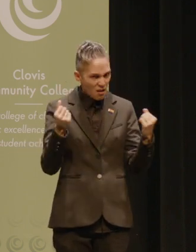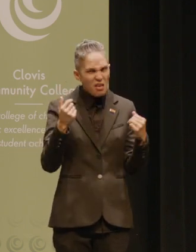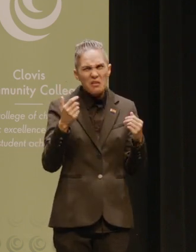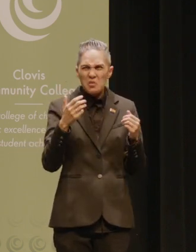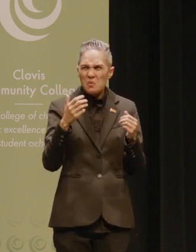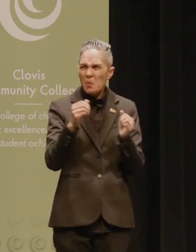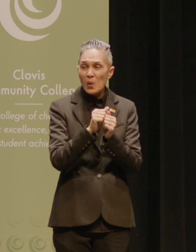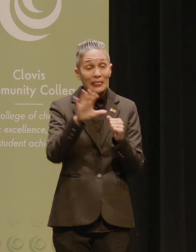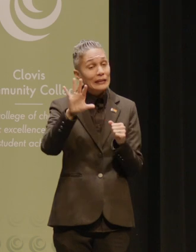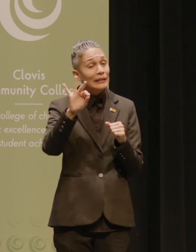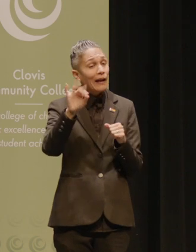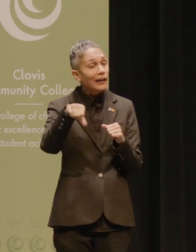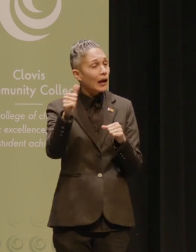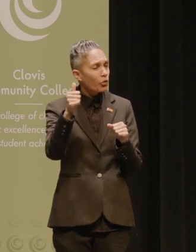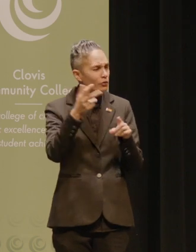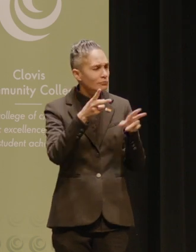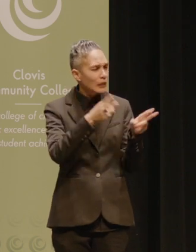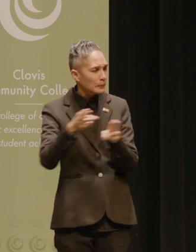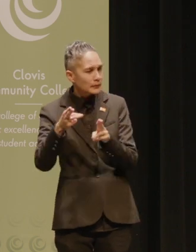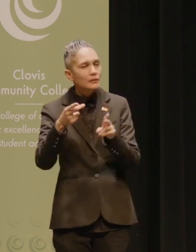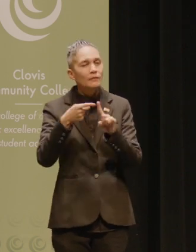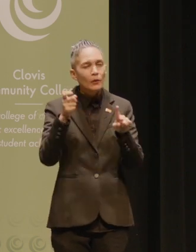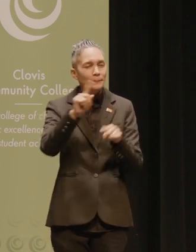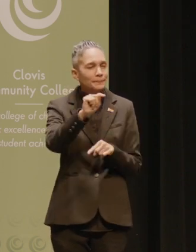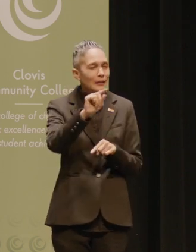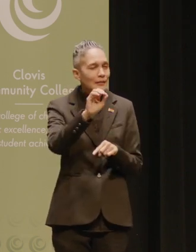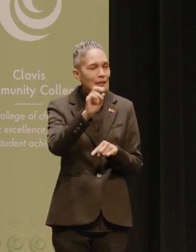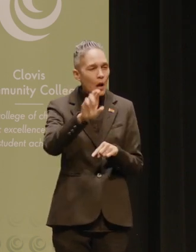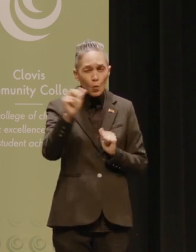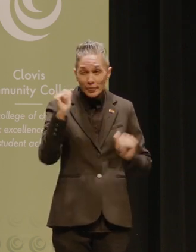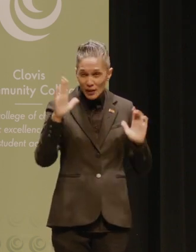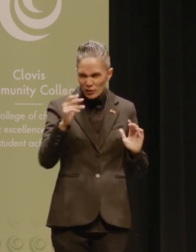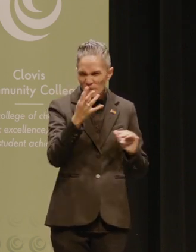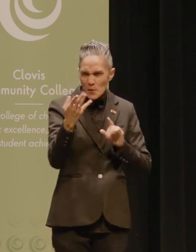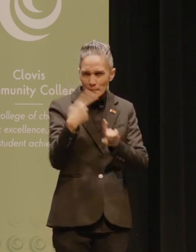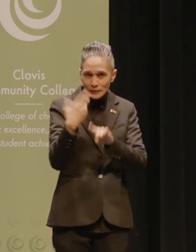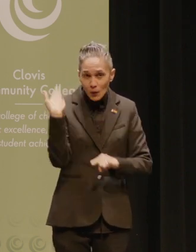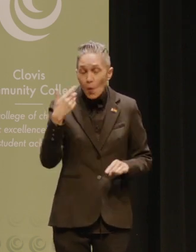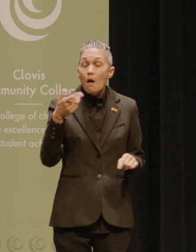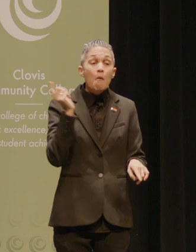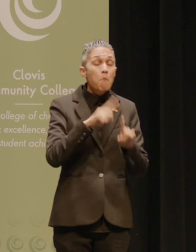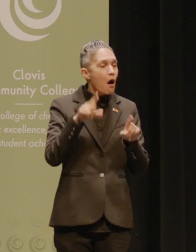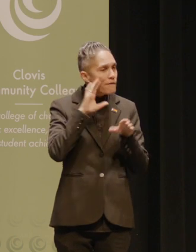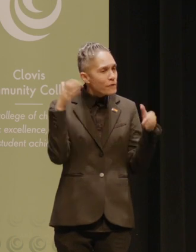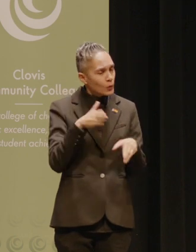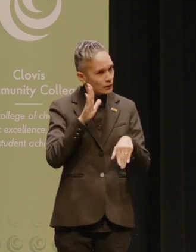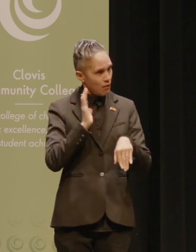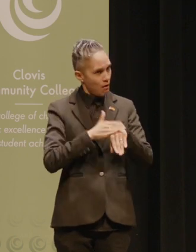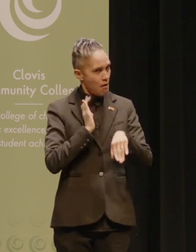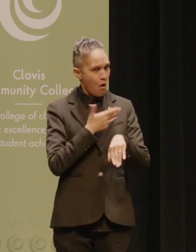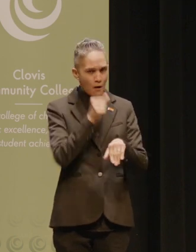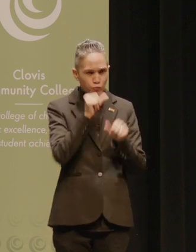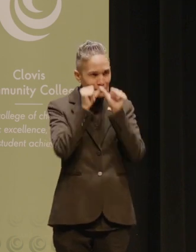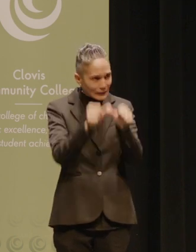9 other short clips at the Tower Theater a couple of months ago. Maybe some of you saw those, but it really highlights the resilience that a